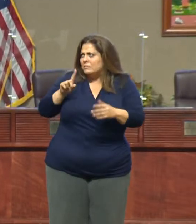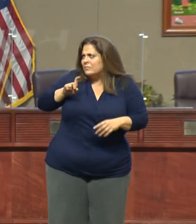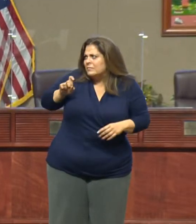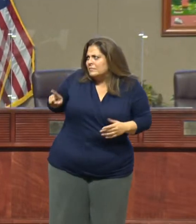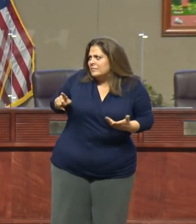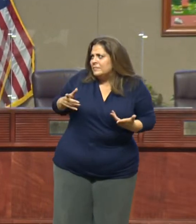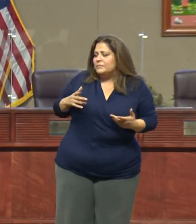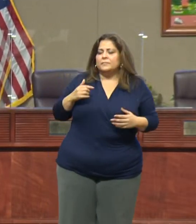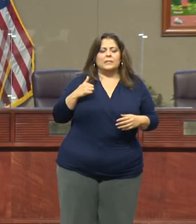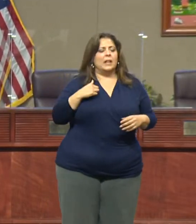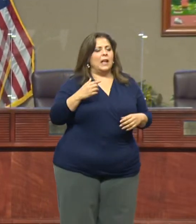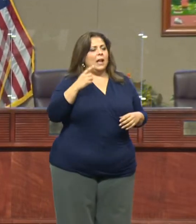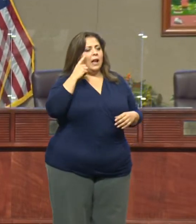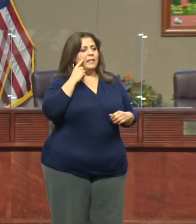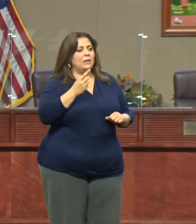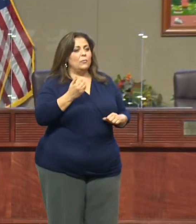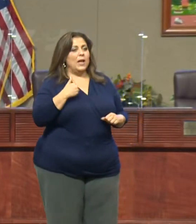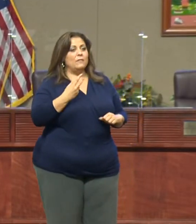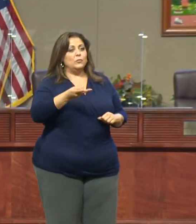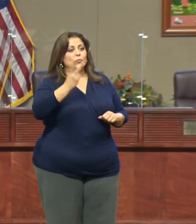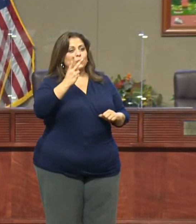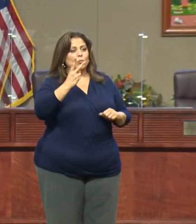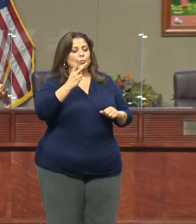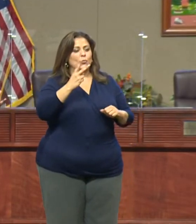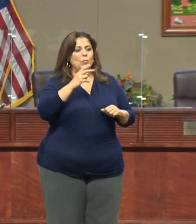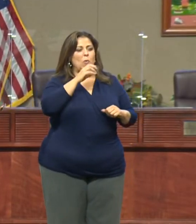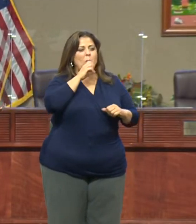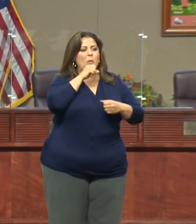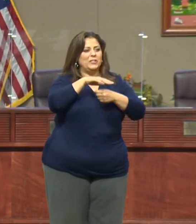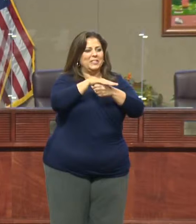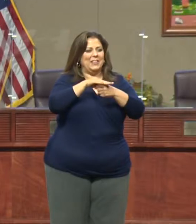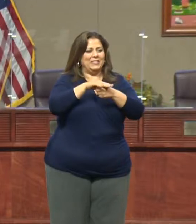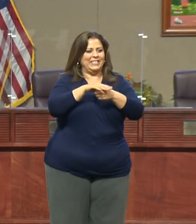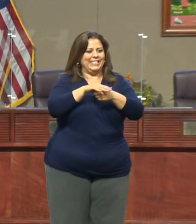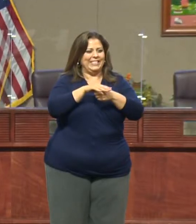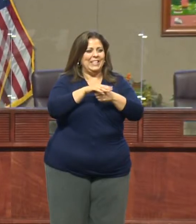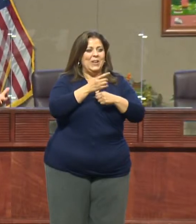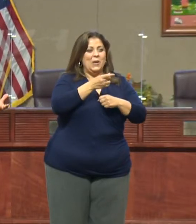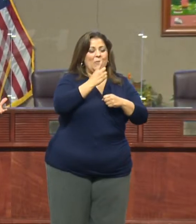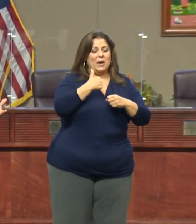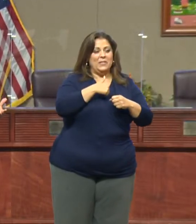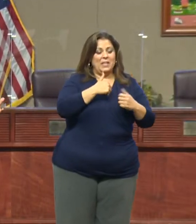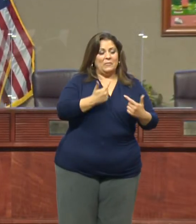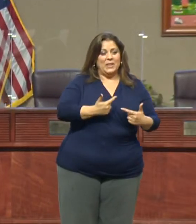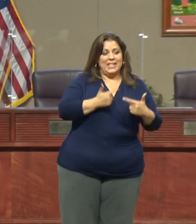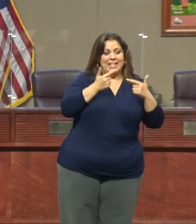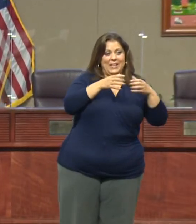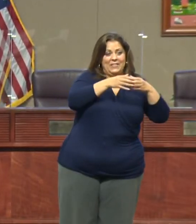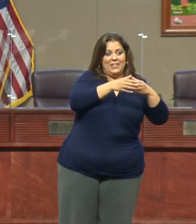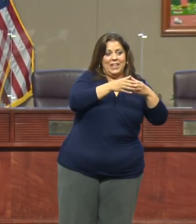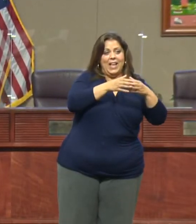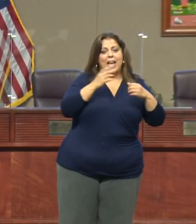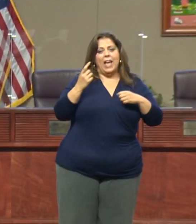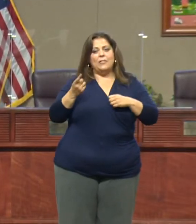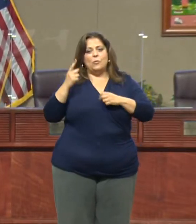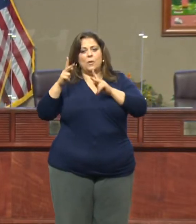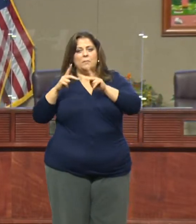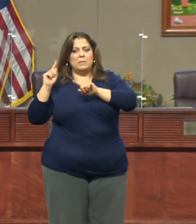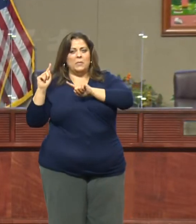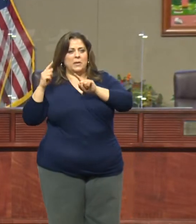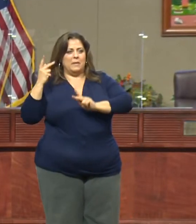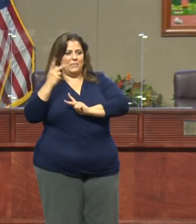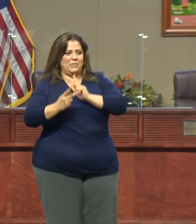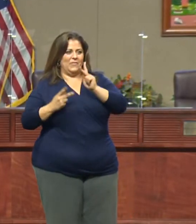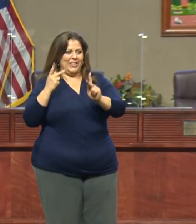think there are two orange counties, the one that we live and the one that people visit.